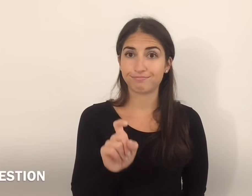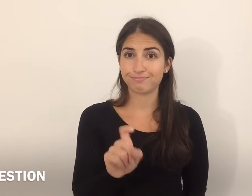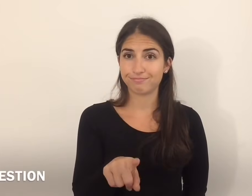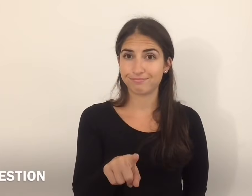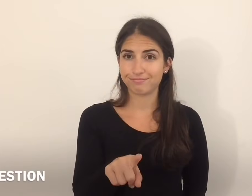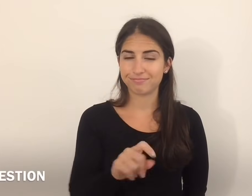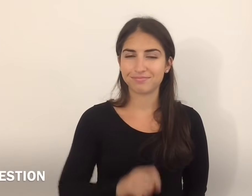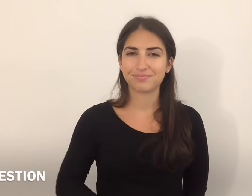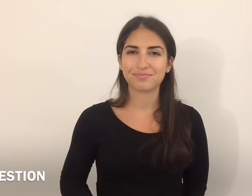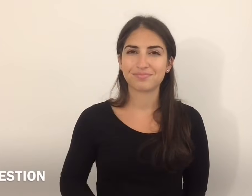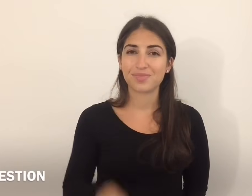Question.